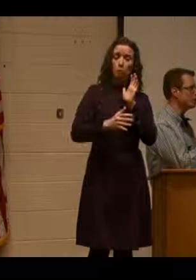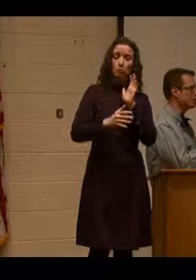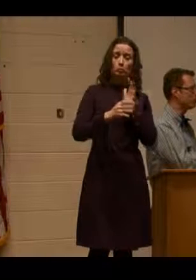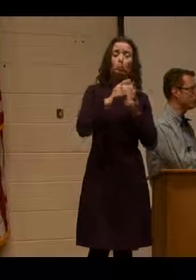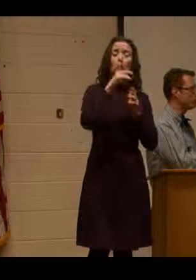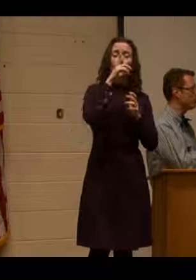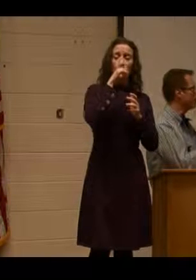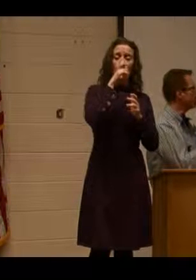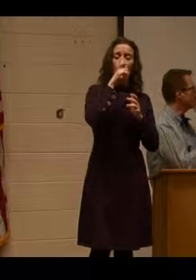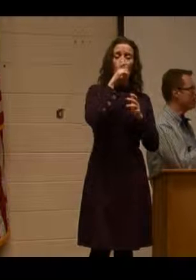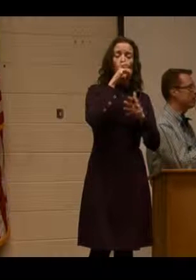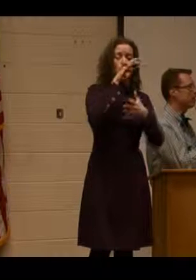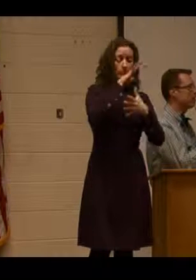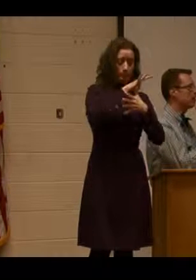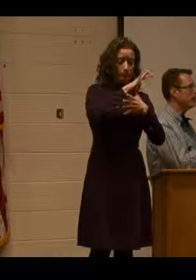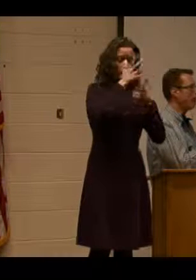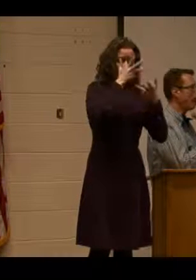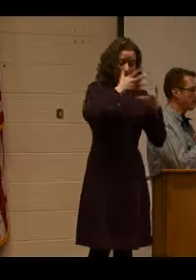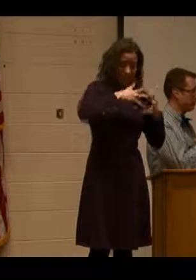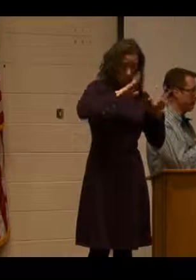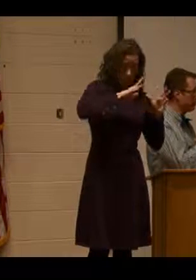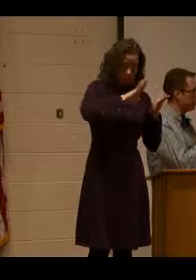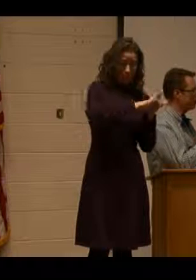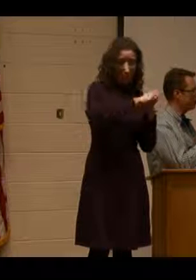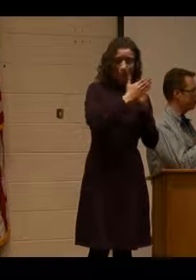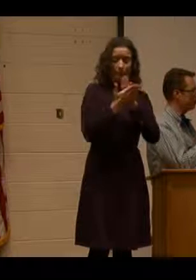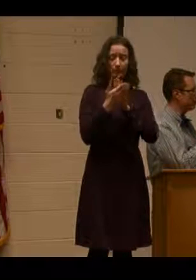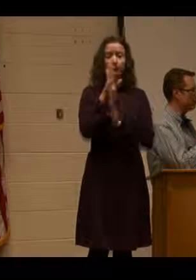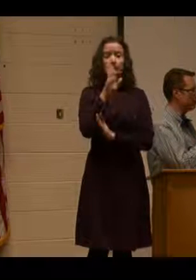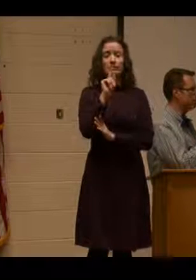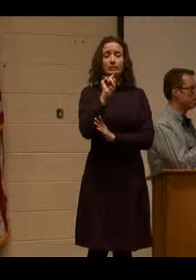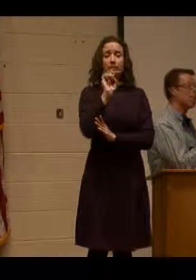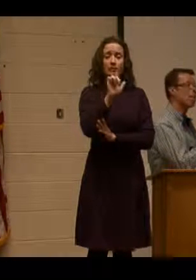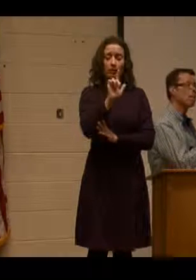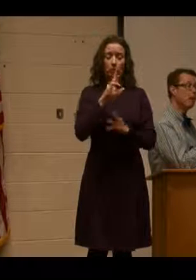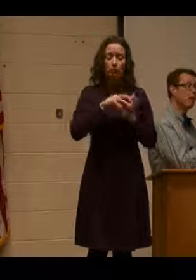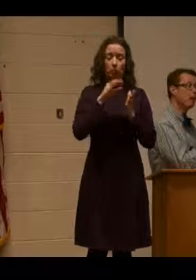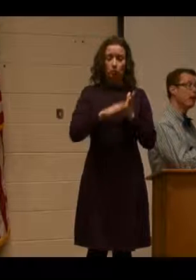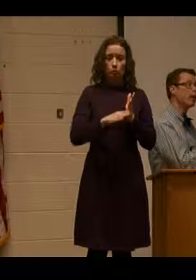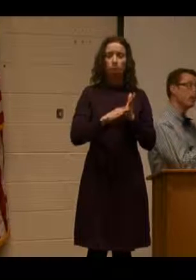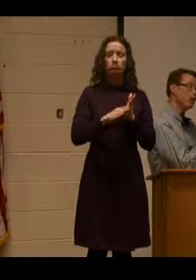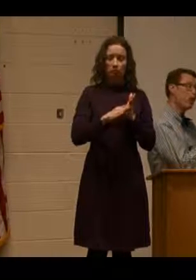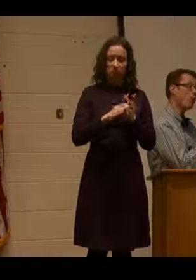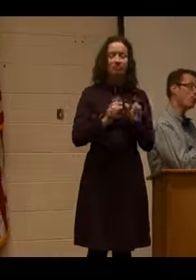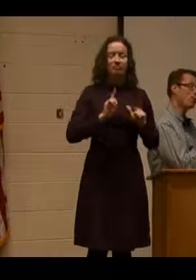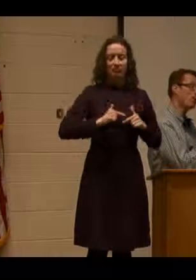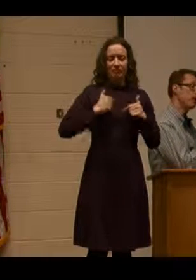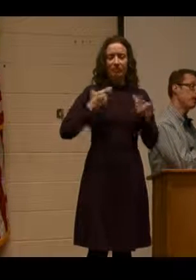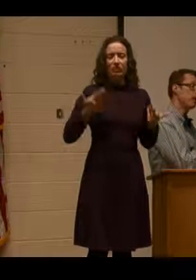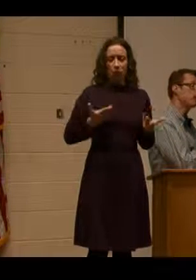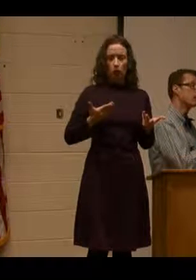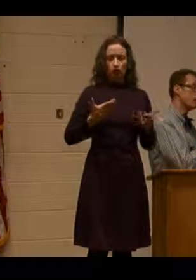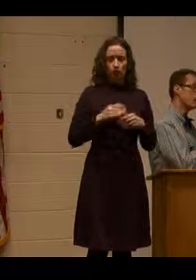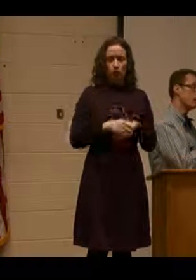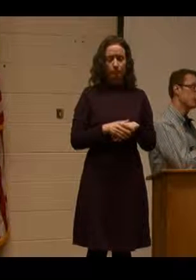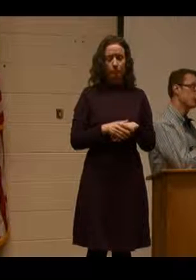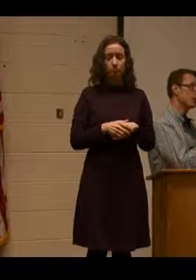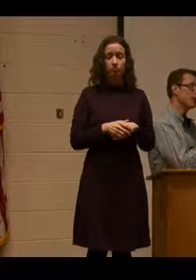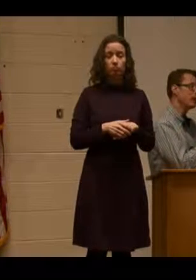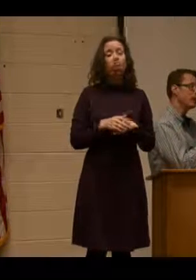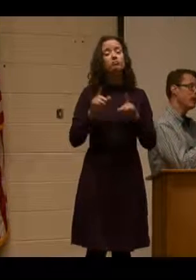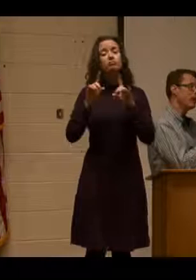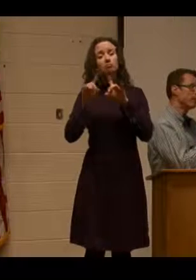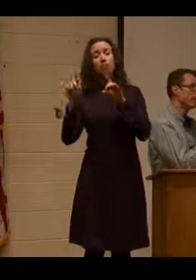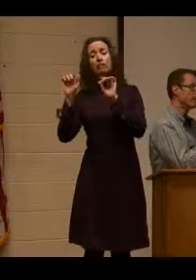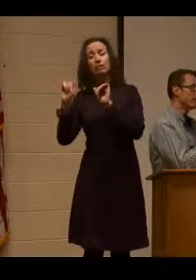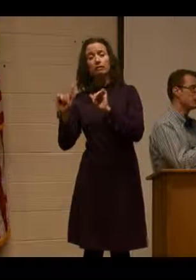be on-campus students, but they could also be community students, meaning they are